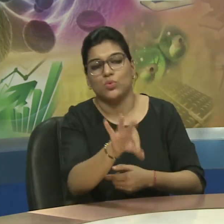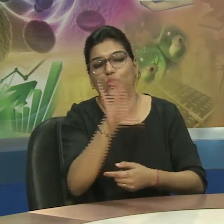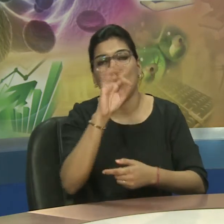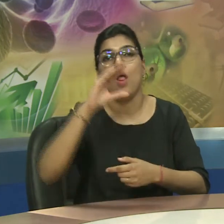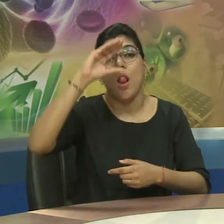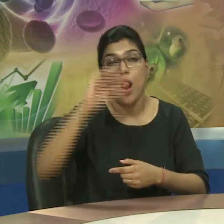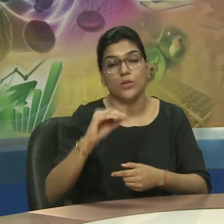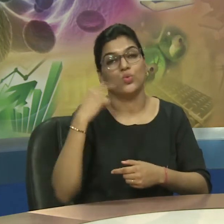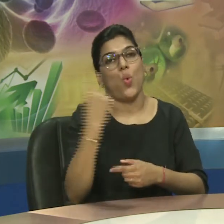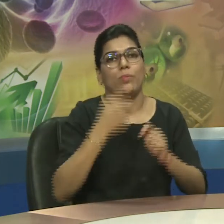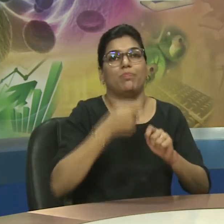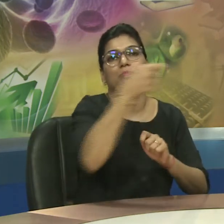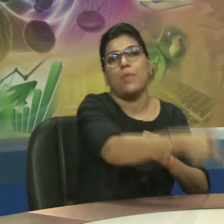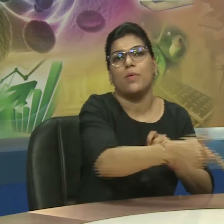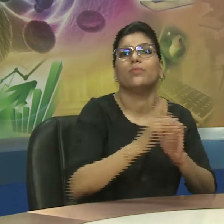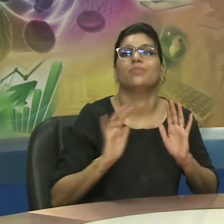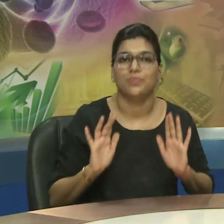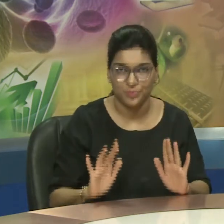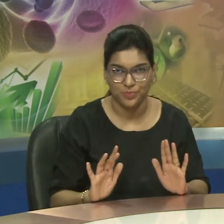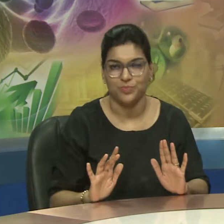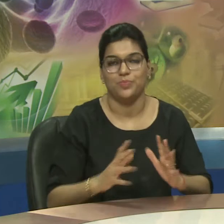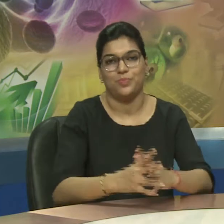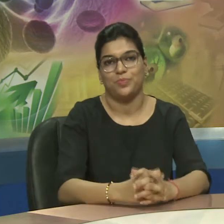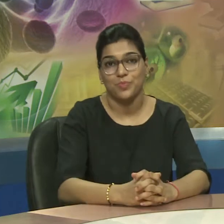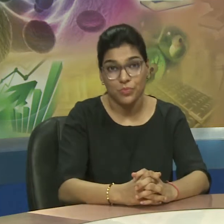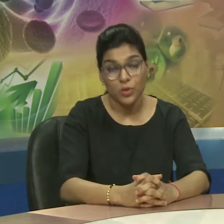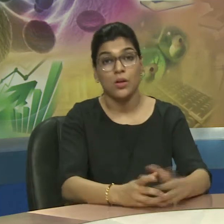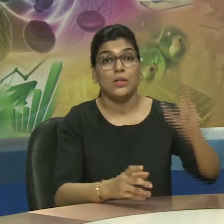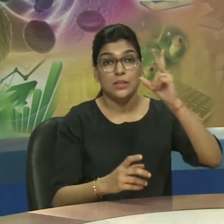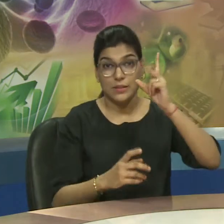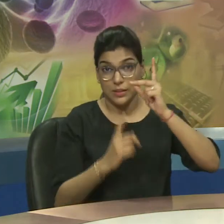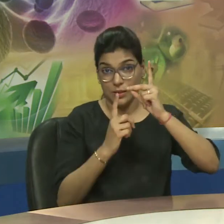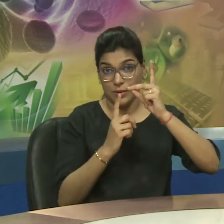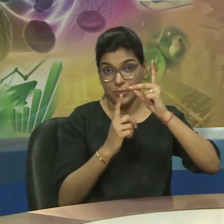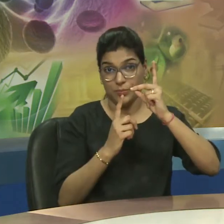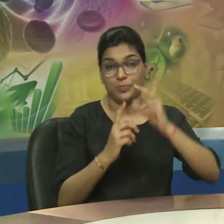lesser or lower, is returned back by the